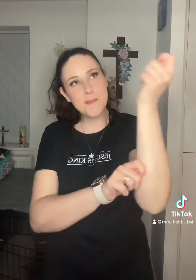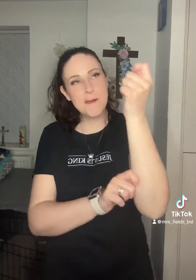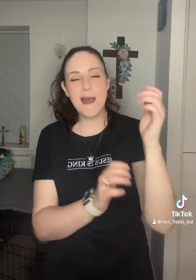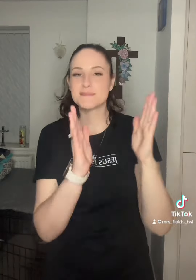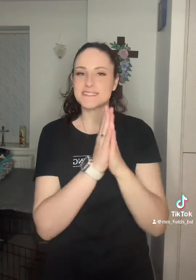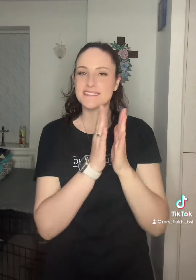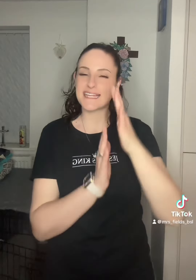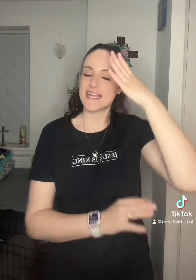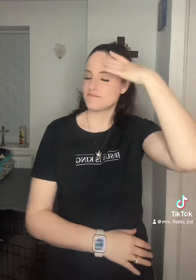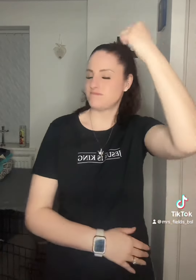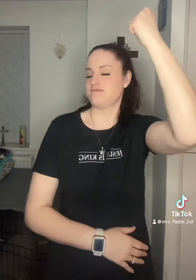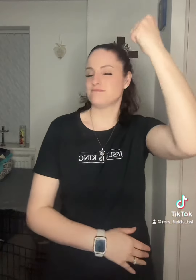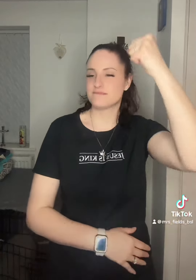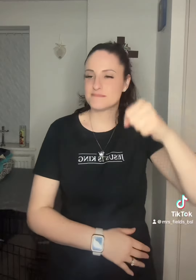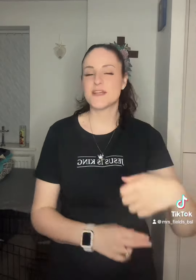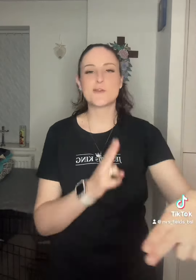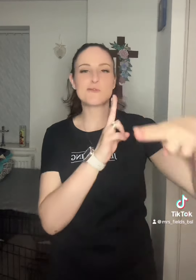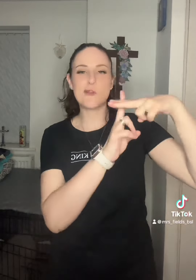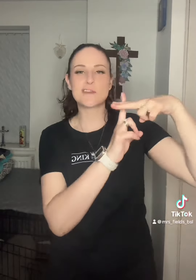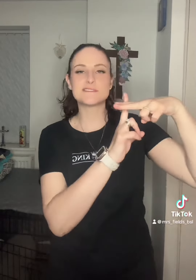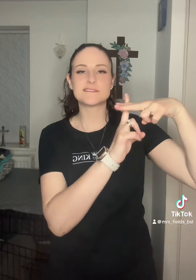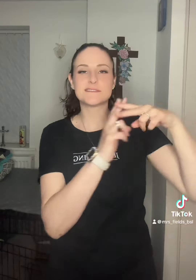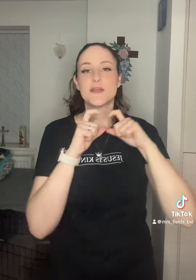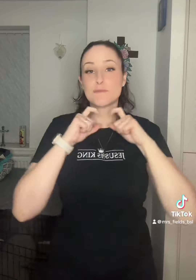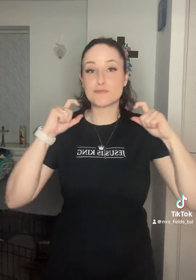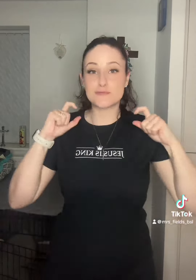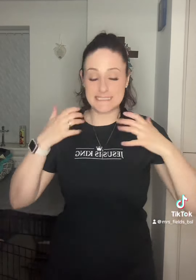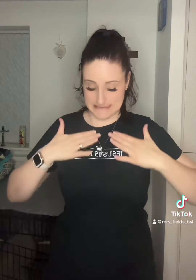time to remember that the cross is coming. Priests will wear red